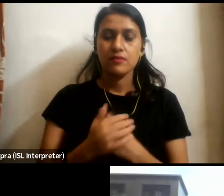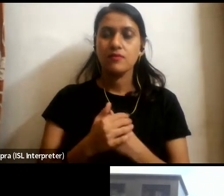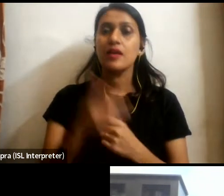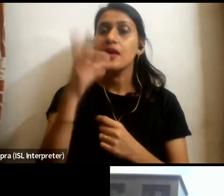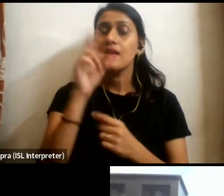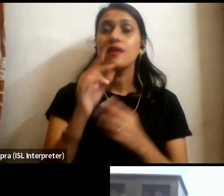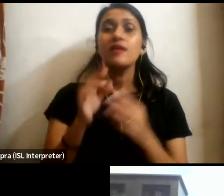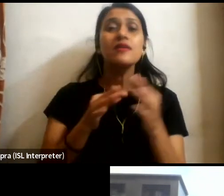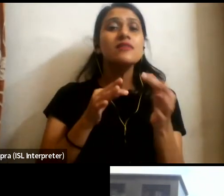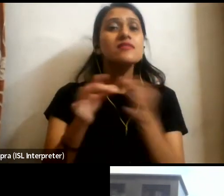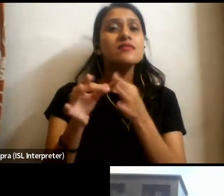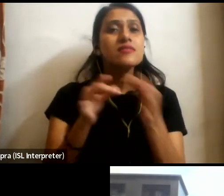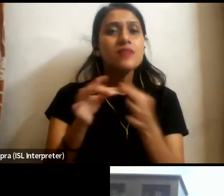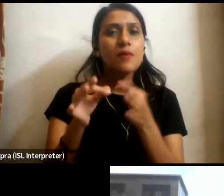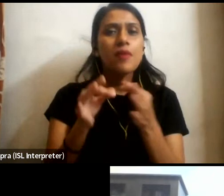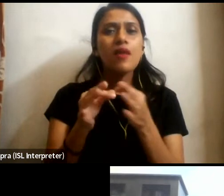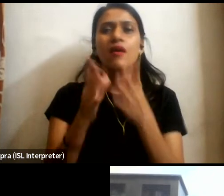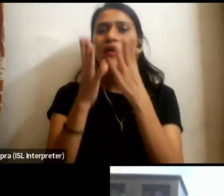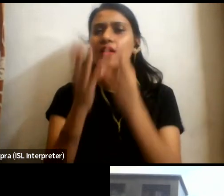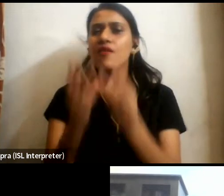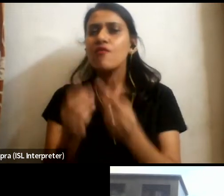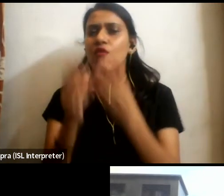simplification of decisions.